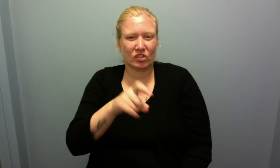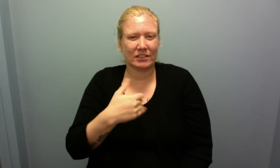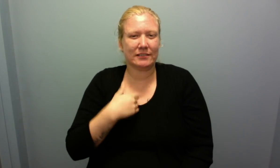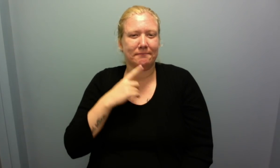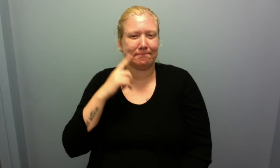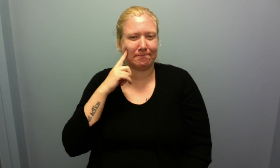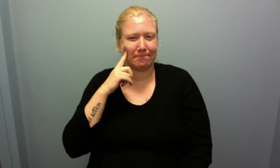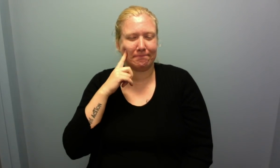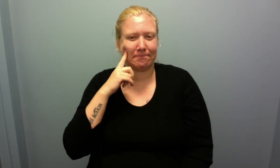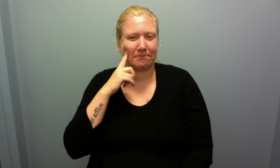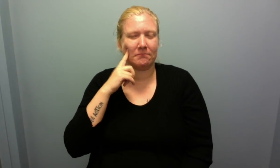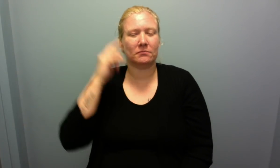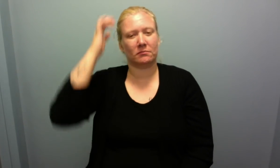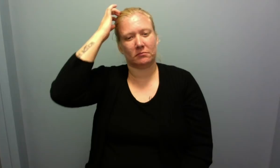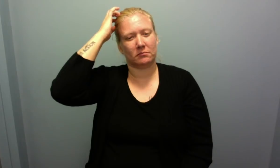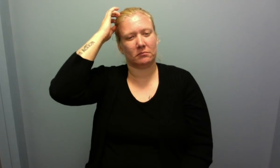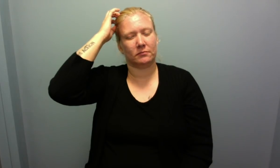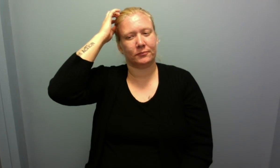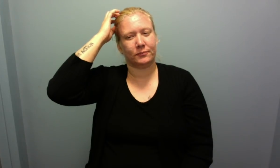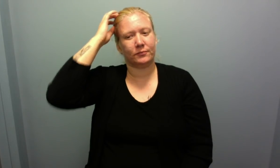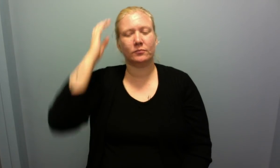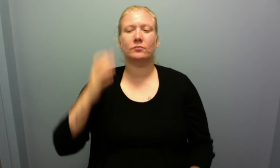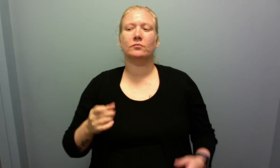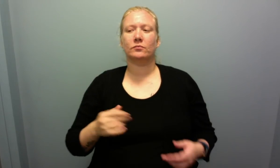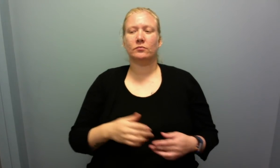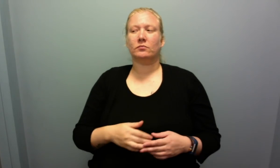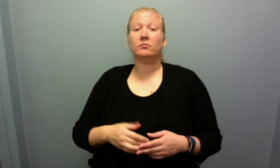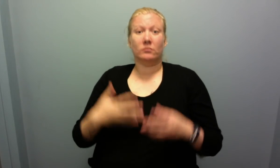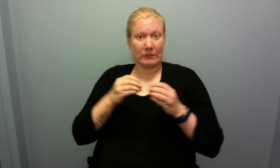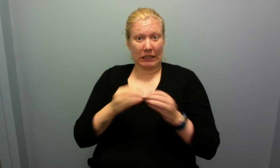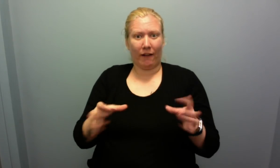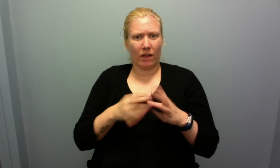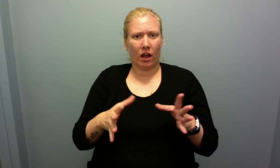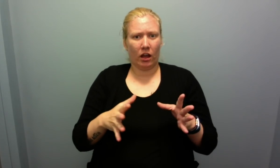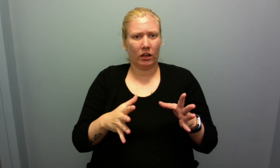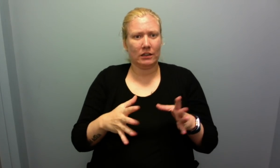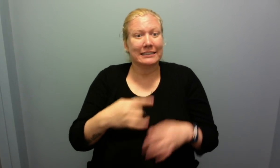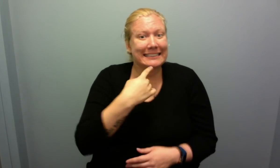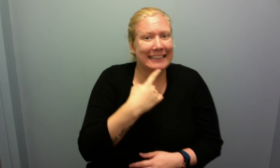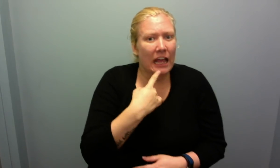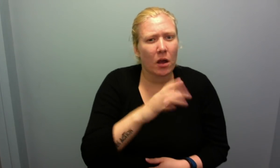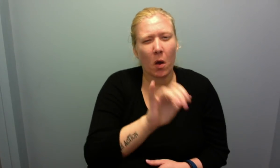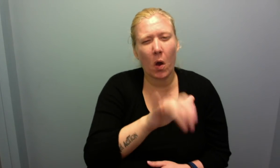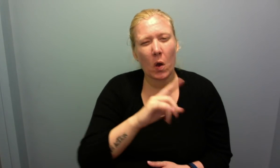experience. You really need to have a deaf person teaching their native language.